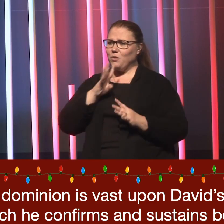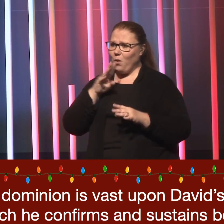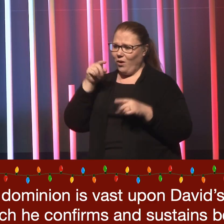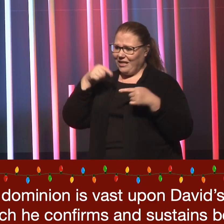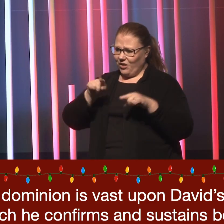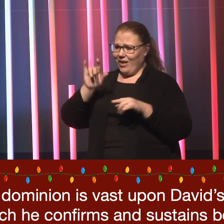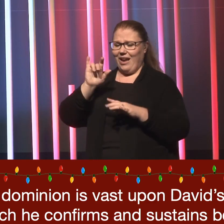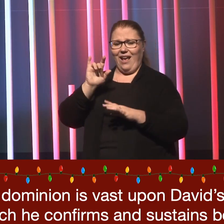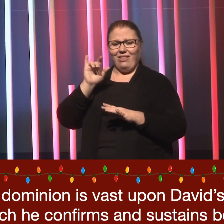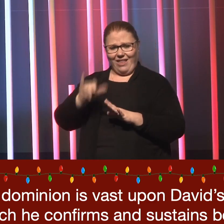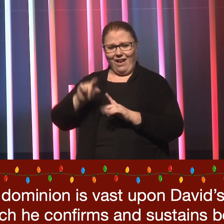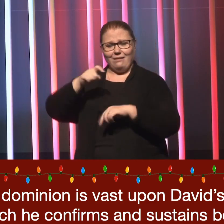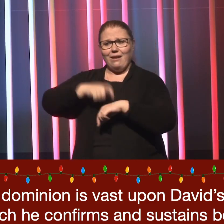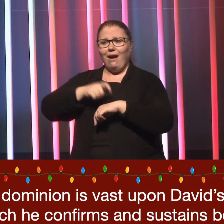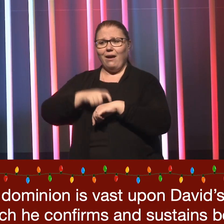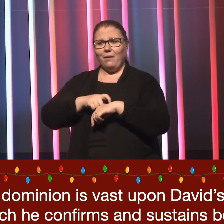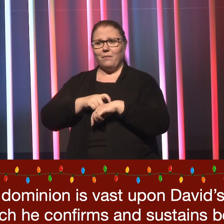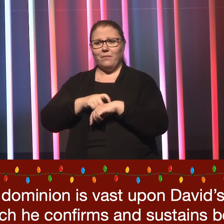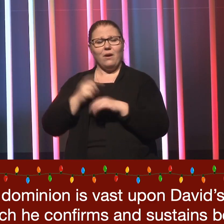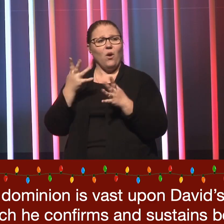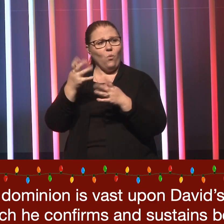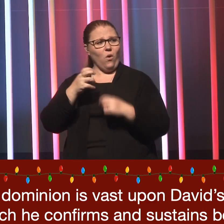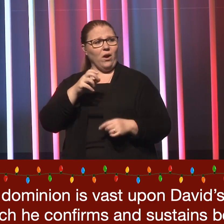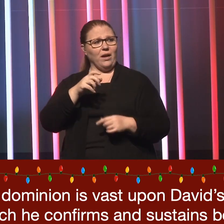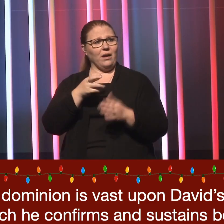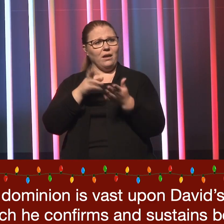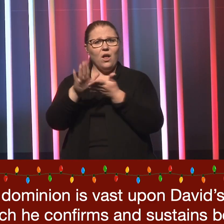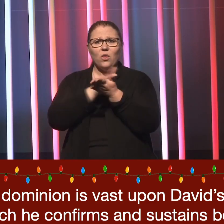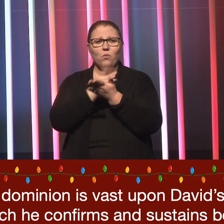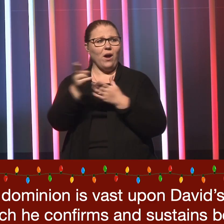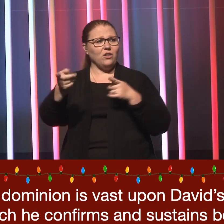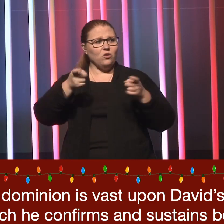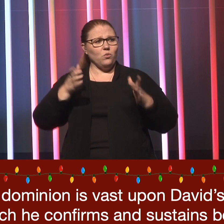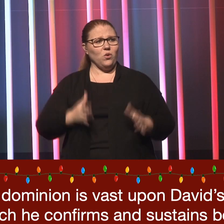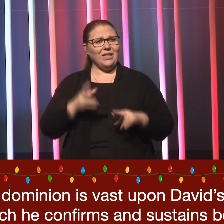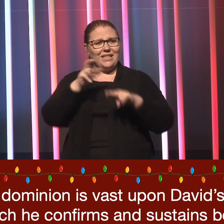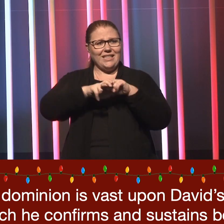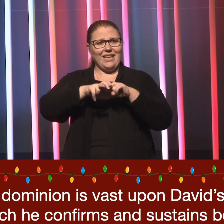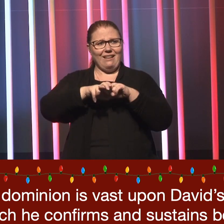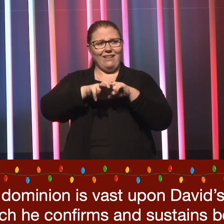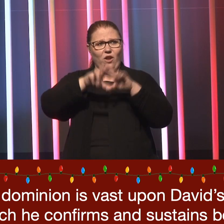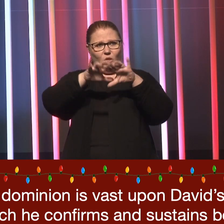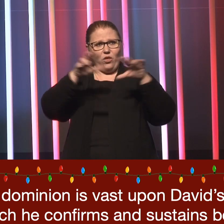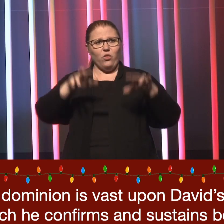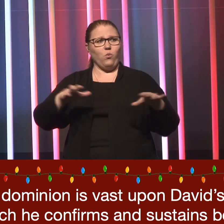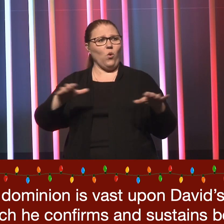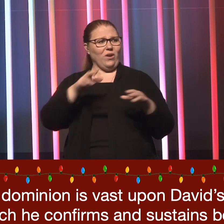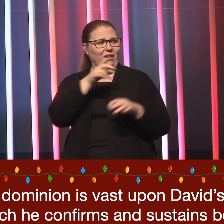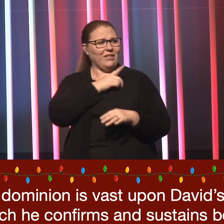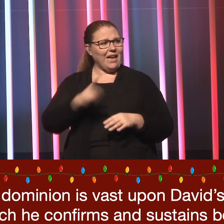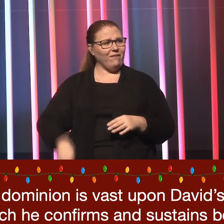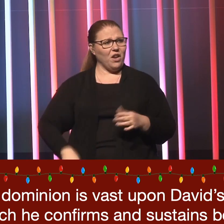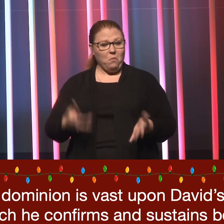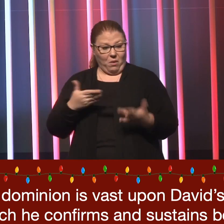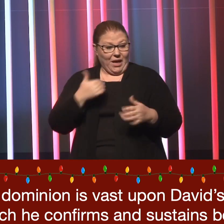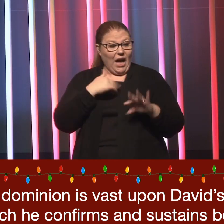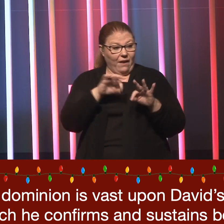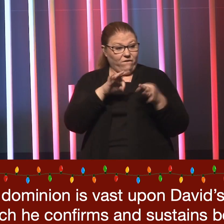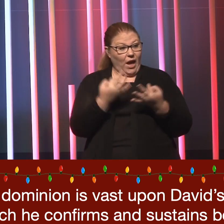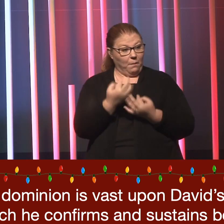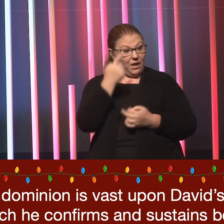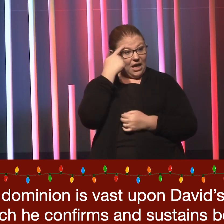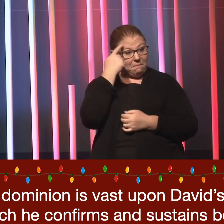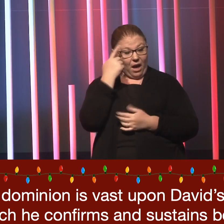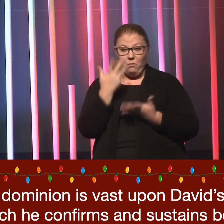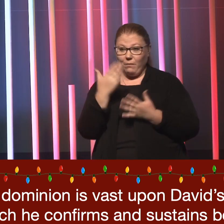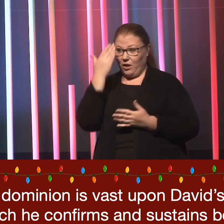moment, in his day, longing for a righteous ruler to come and sit on the throne of David. probably had a family in mind, probably